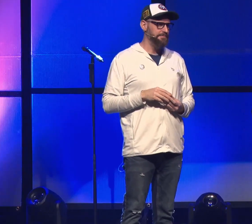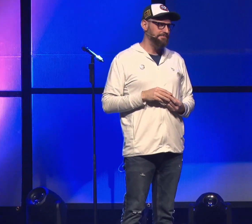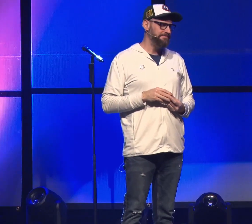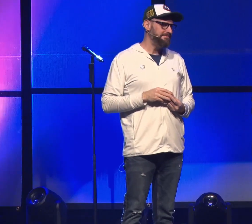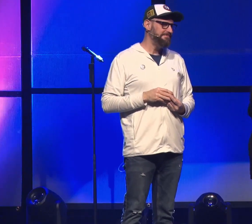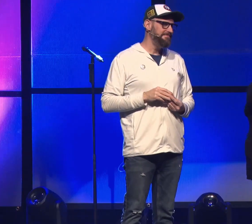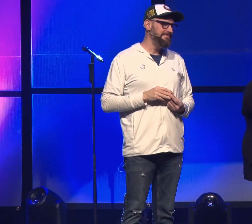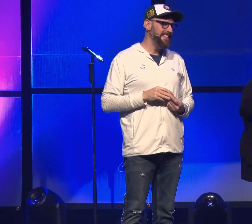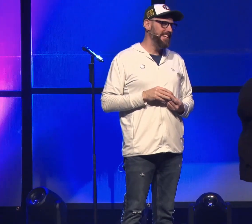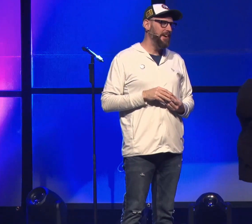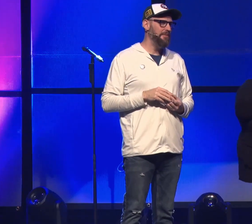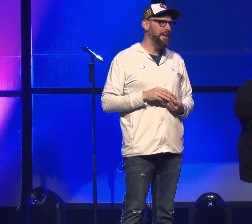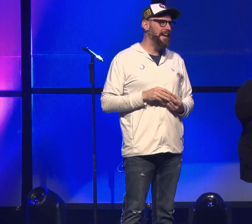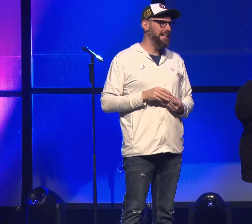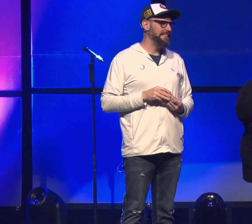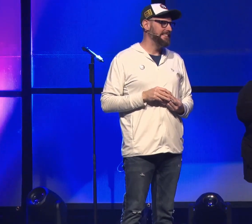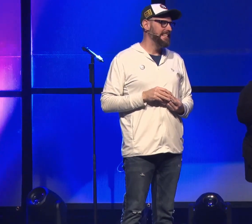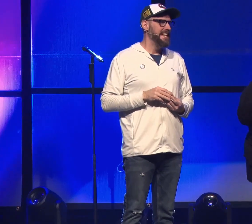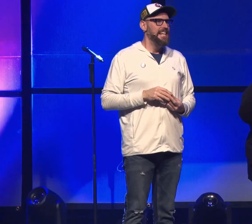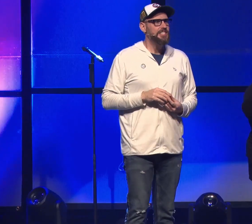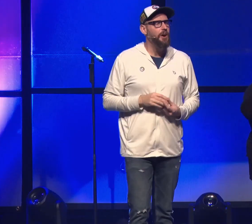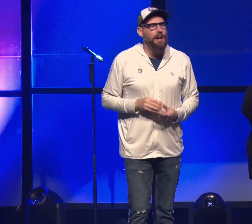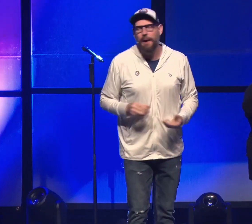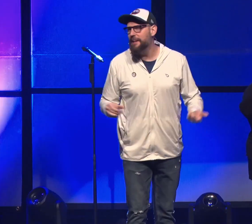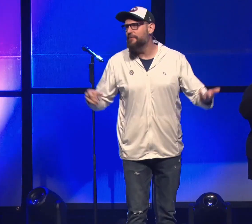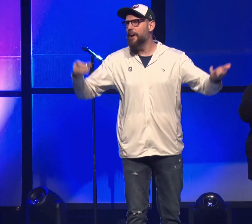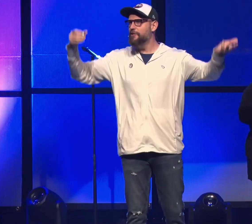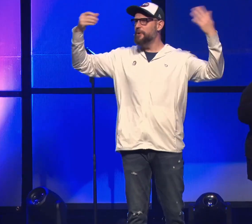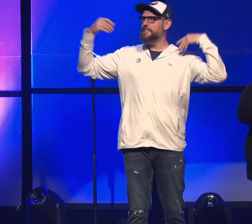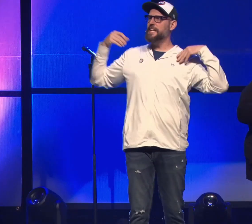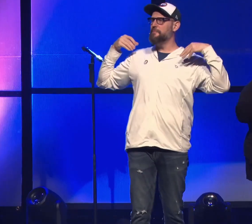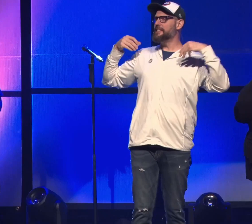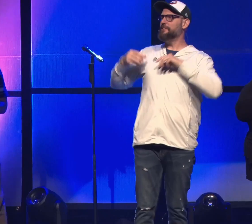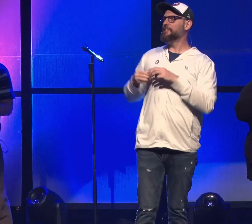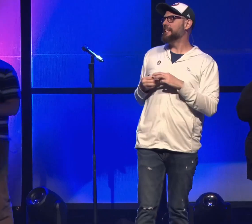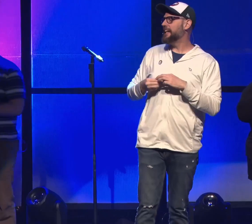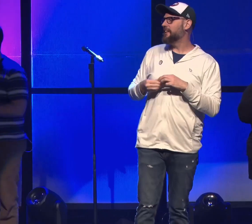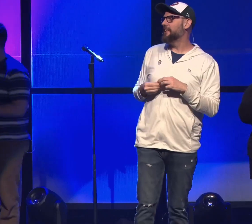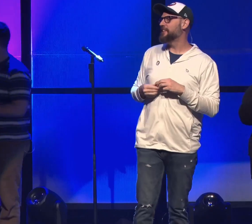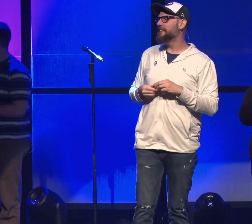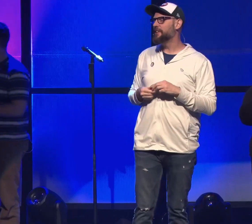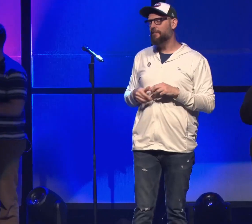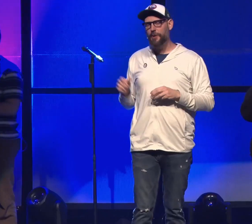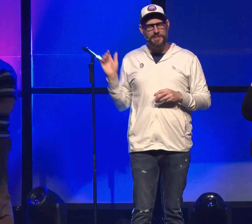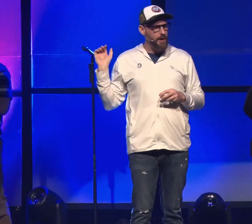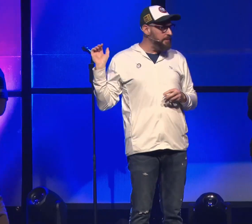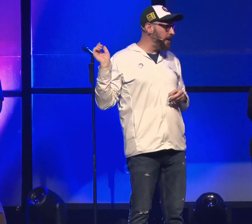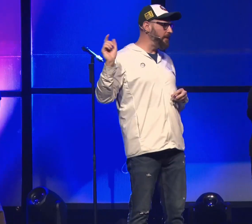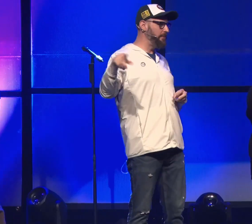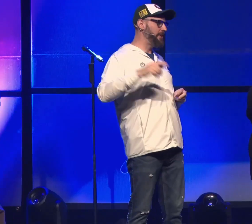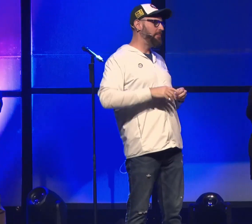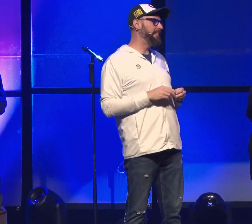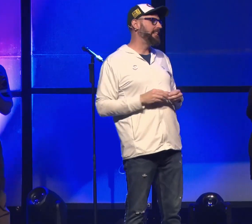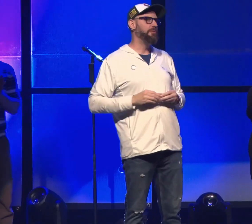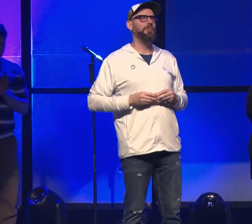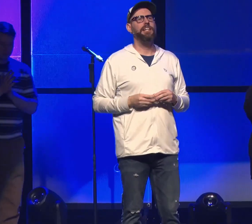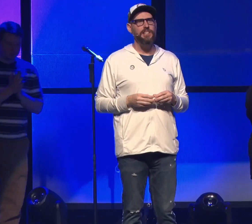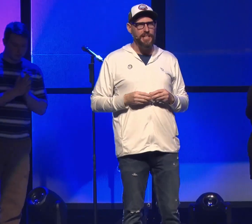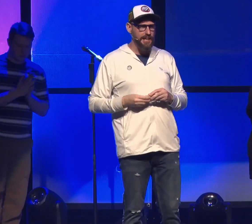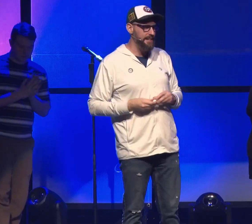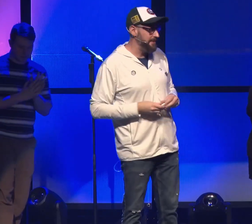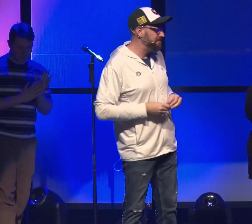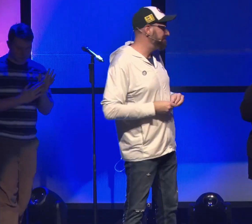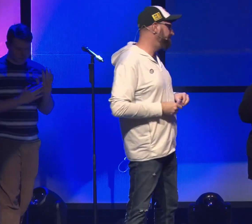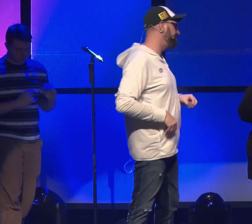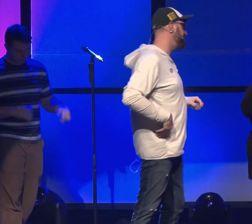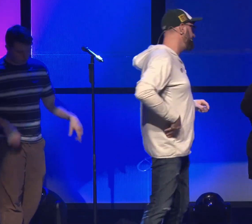wonderful. All right. So I'm going to invite our room host to come receive those connect cards, our giving envelopes. I'll be right back with our blessing, and we'll get